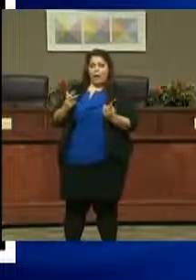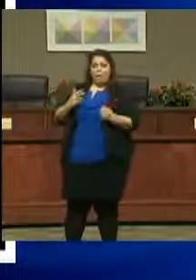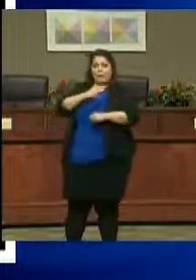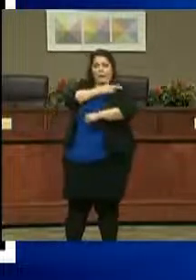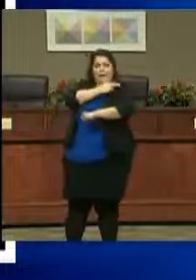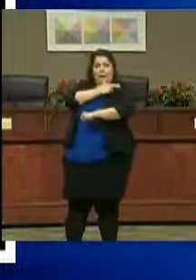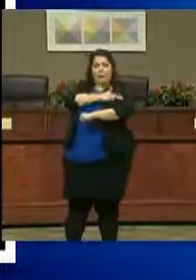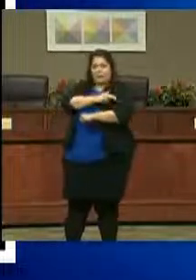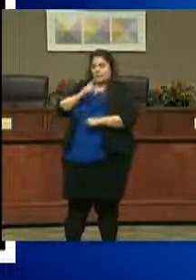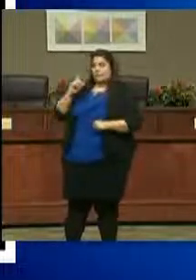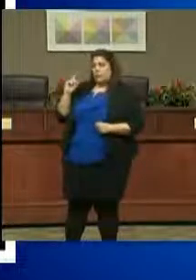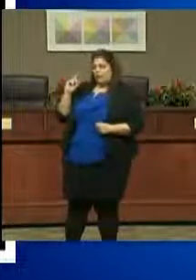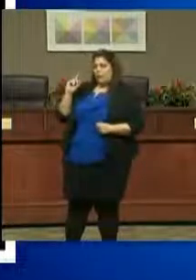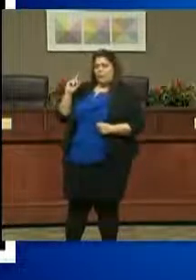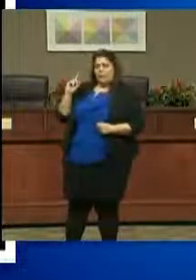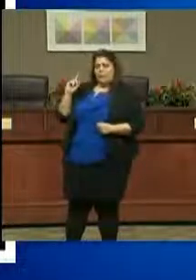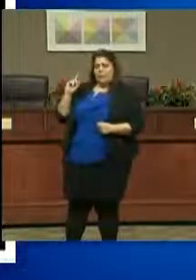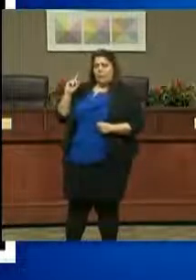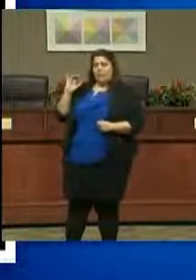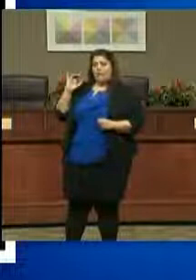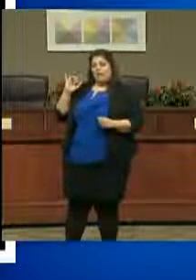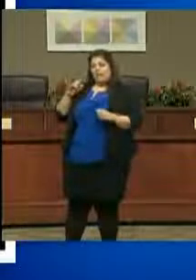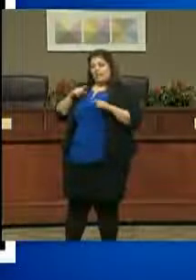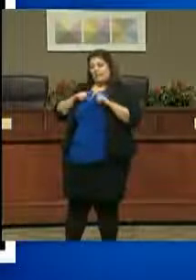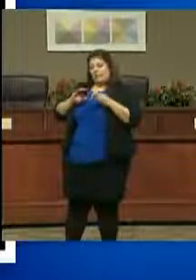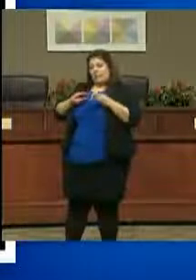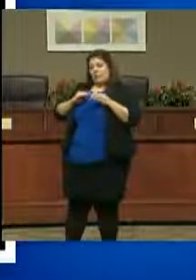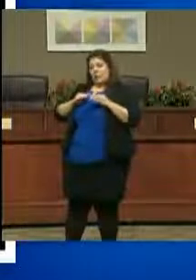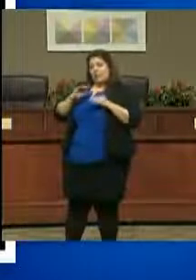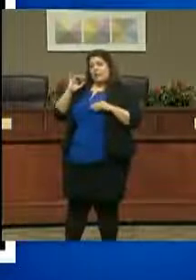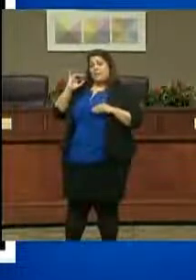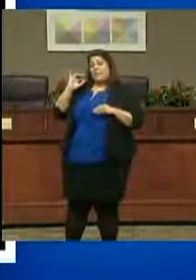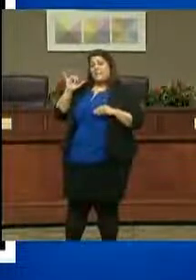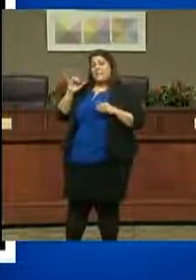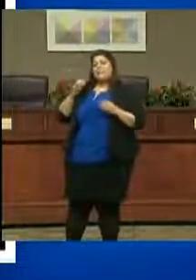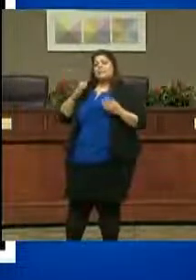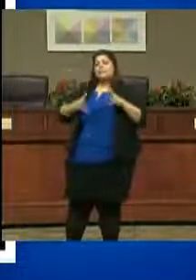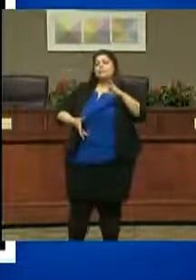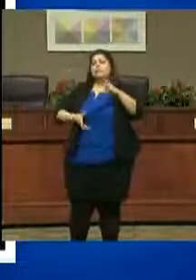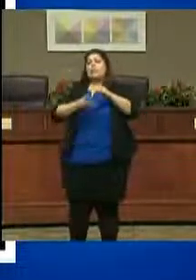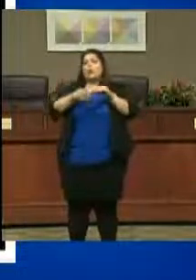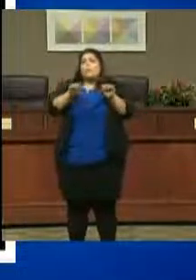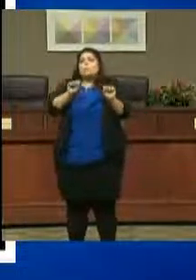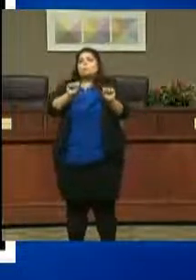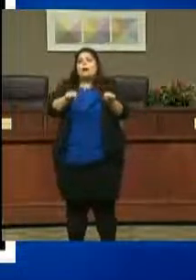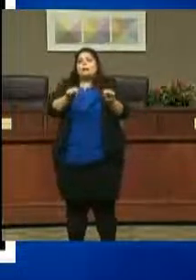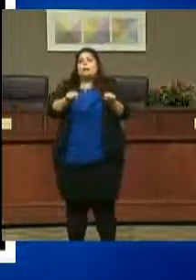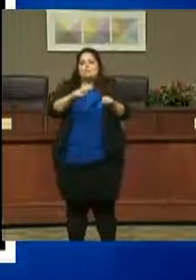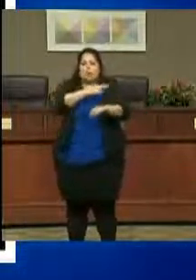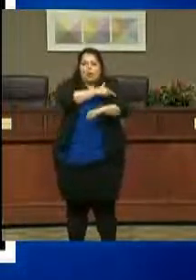that is reflecting a different number. This is the bed capacity in our county,